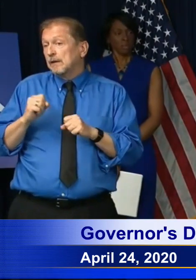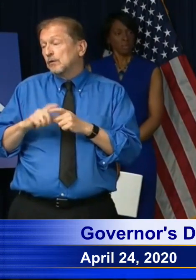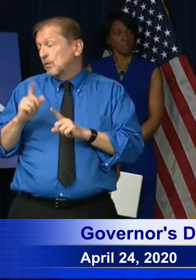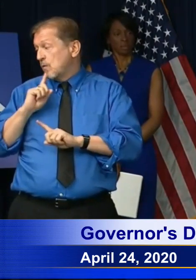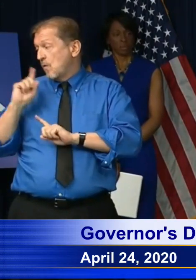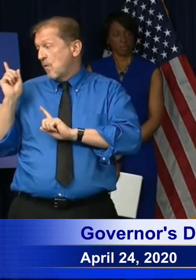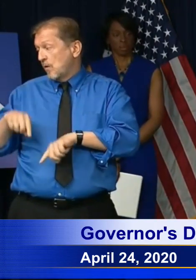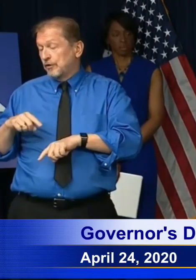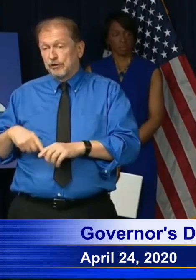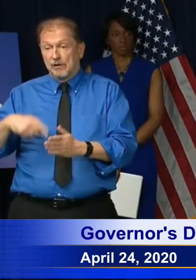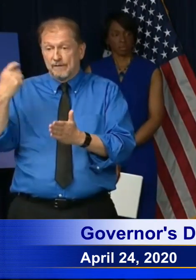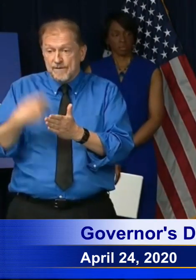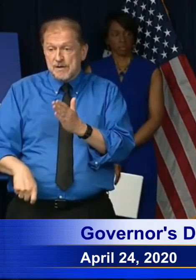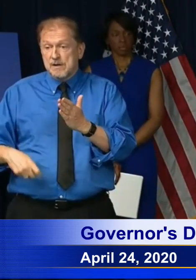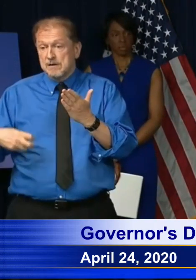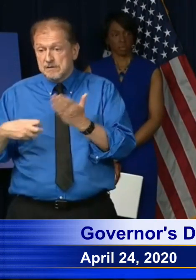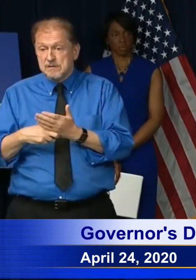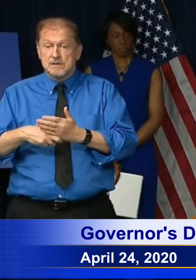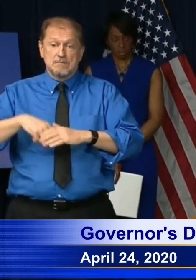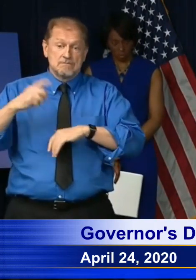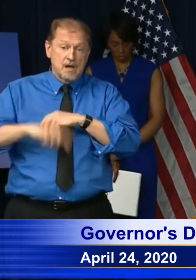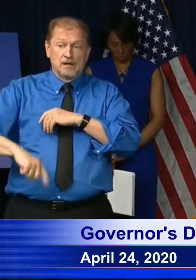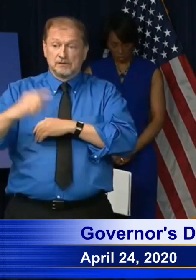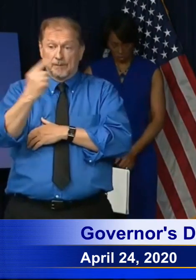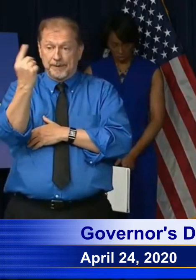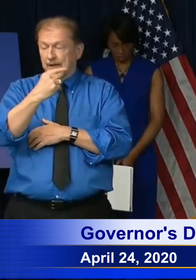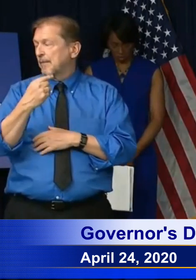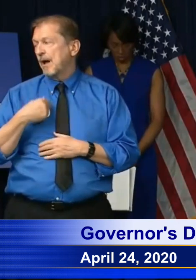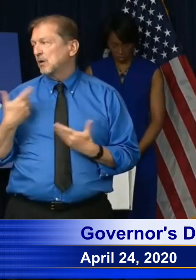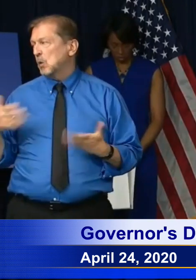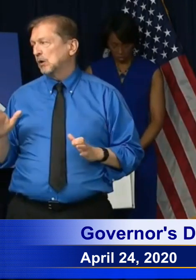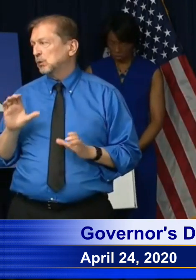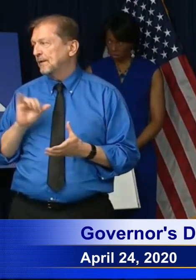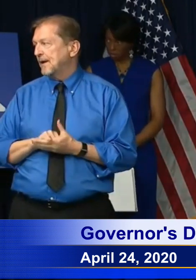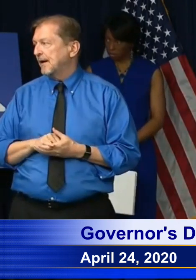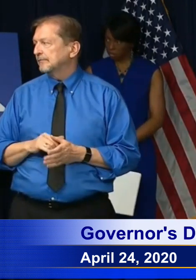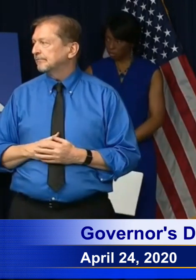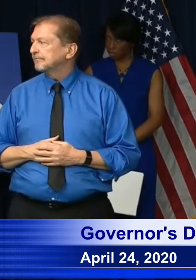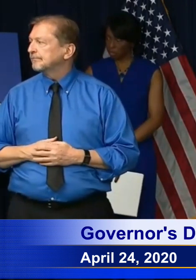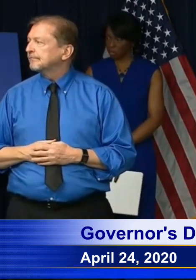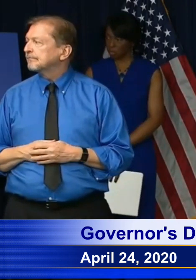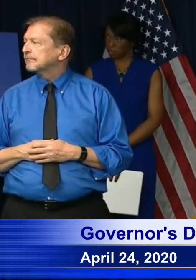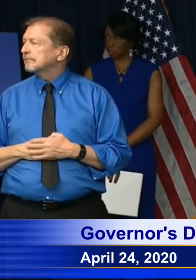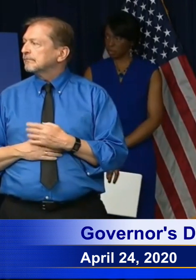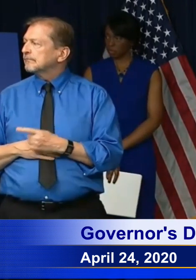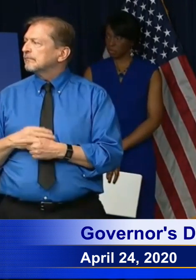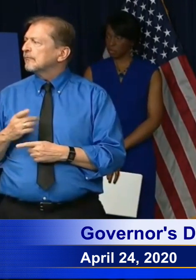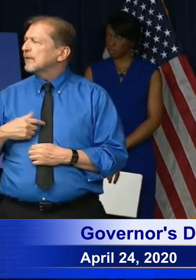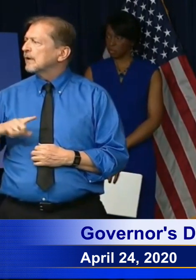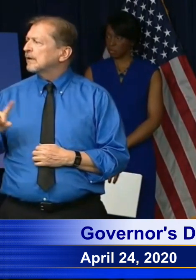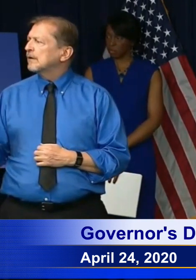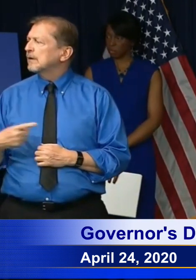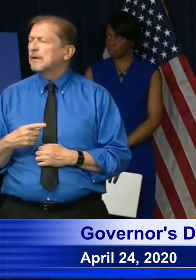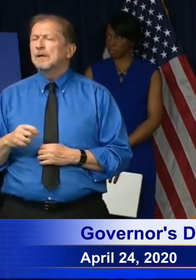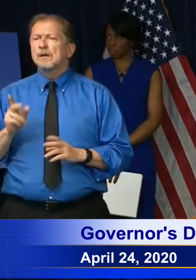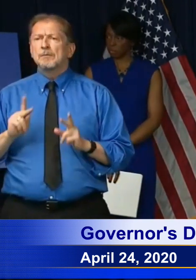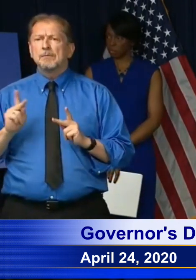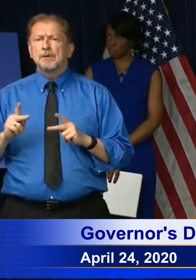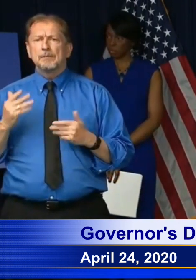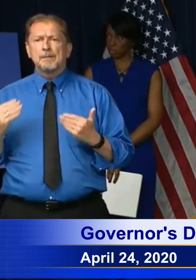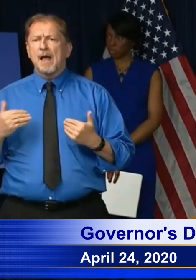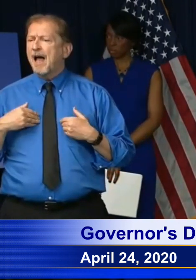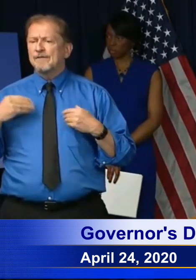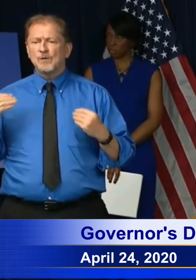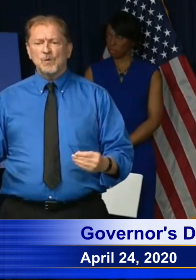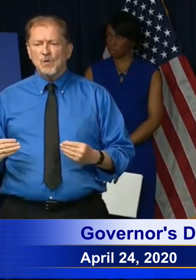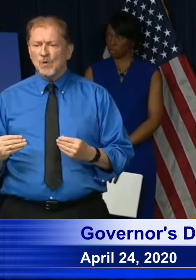available to me, but I would look forward to not having to do that. Marnie Pike at the Daily Herald. How can people get masks if they don't have credit cards